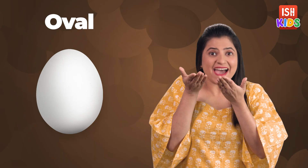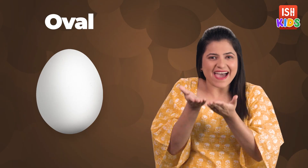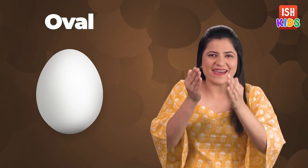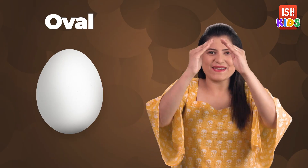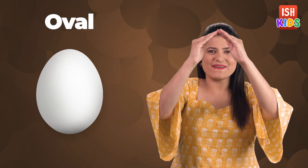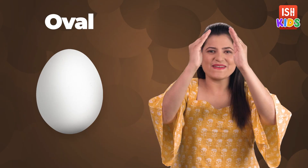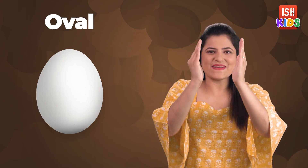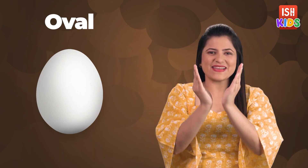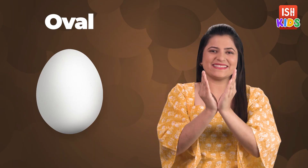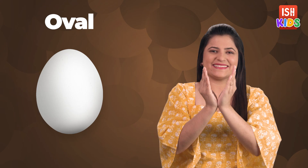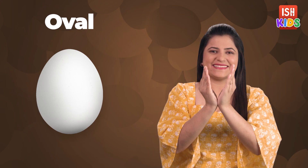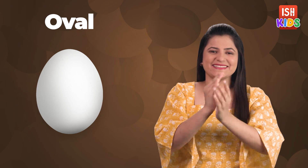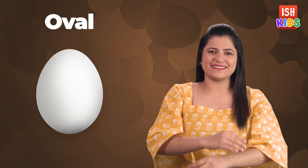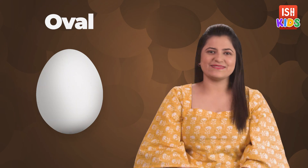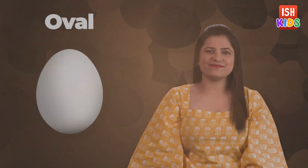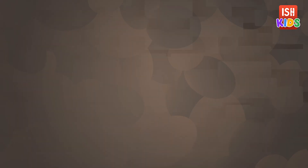are in the oval shape.